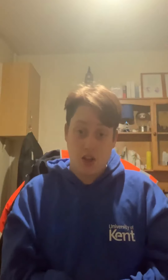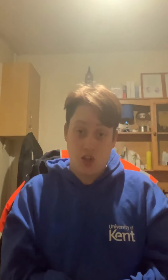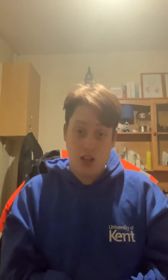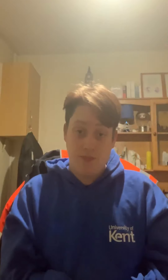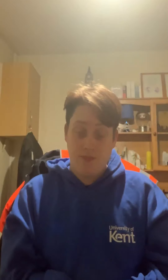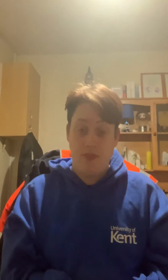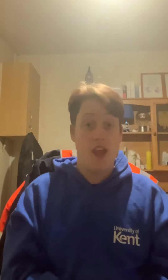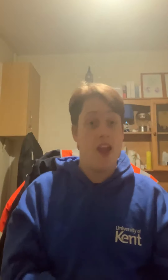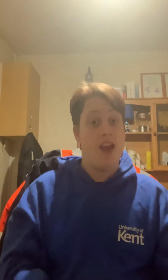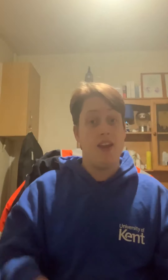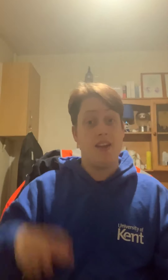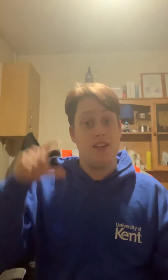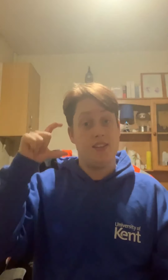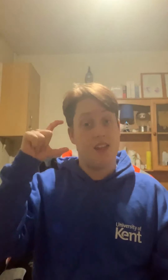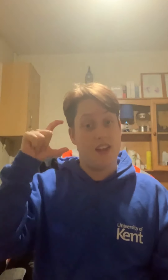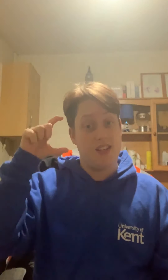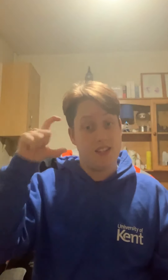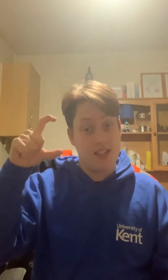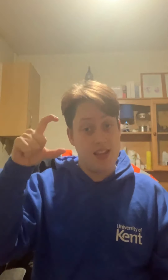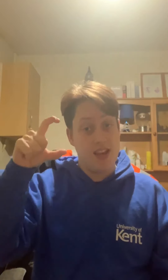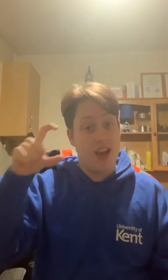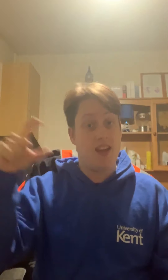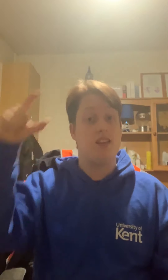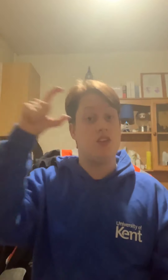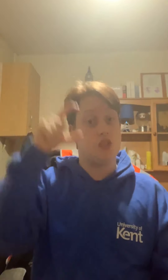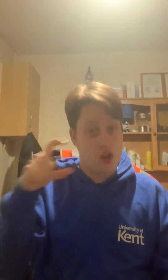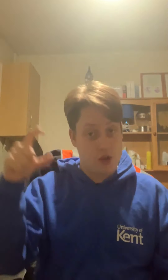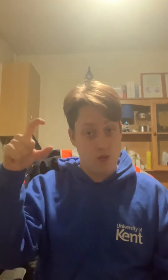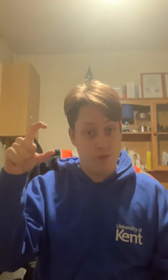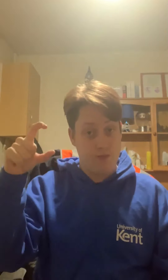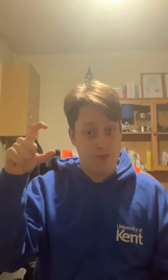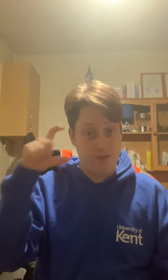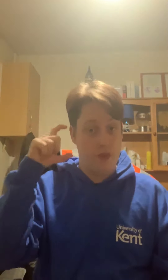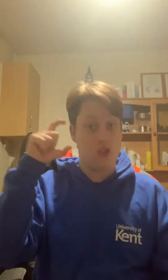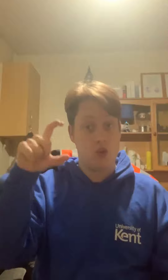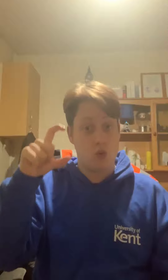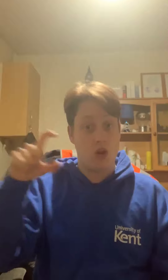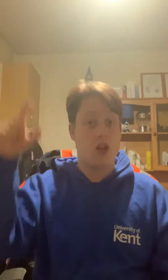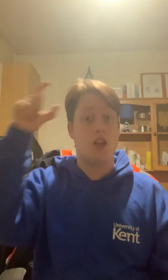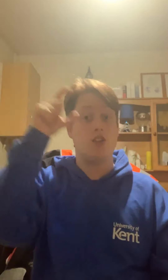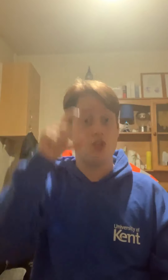Country is the letter C and then a circle. So country.